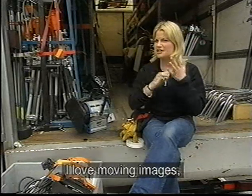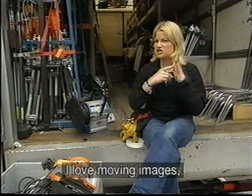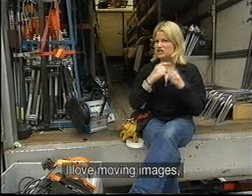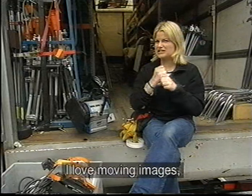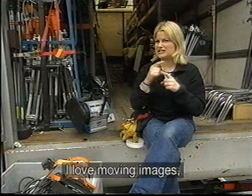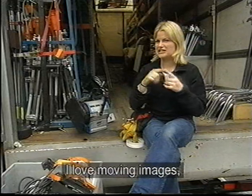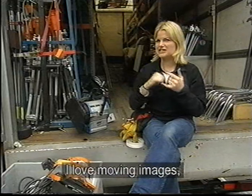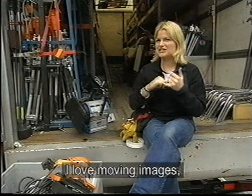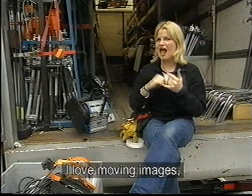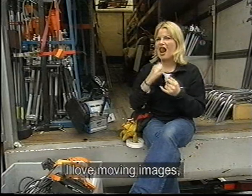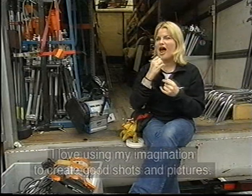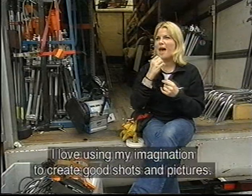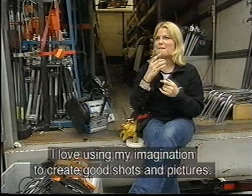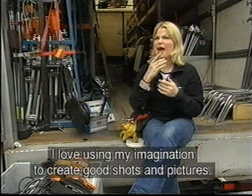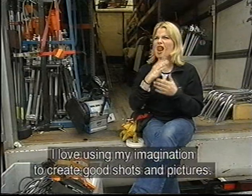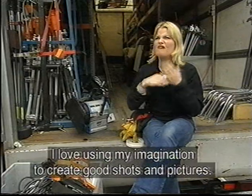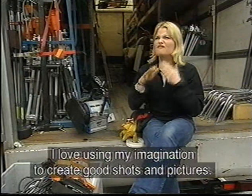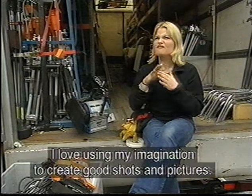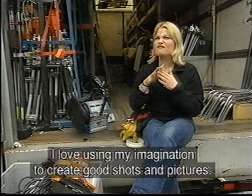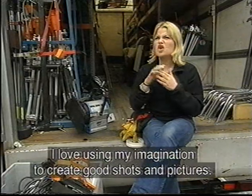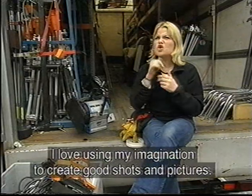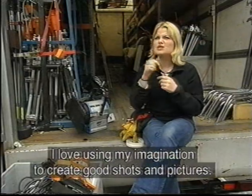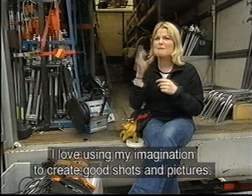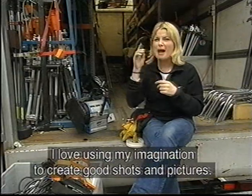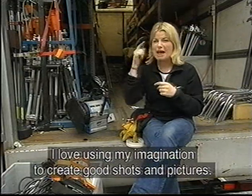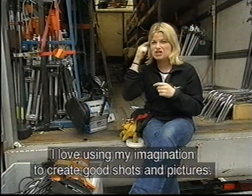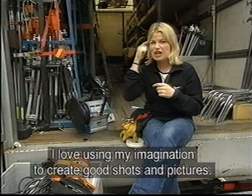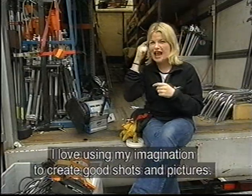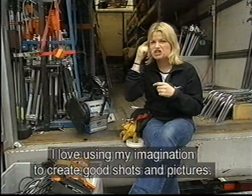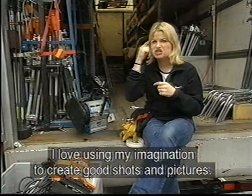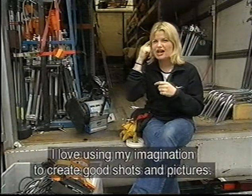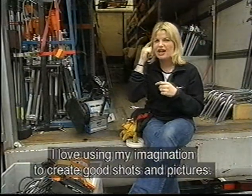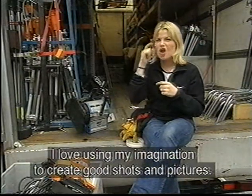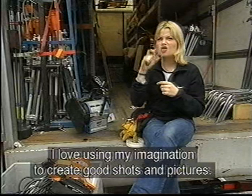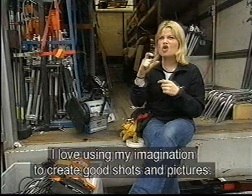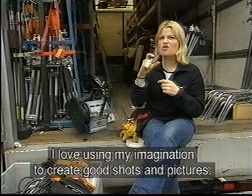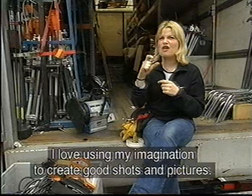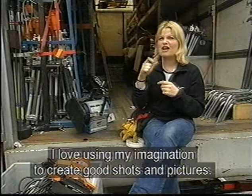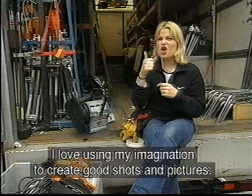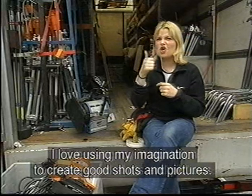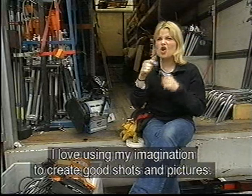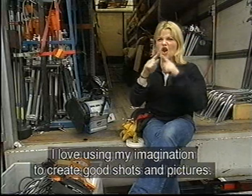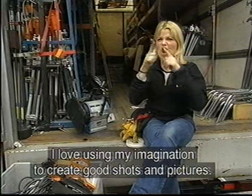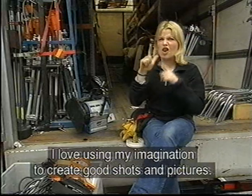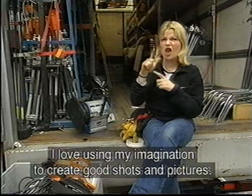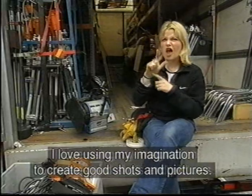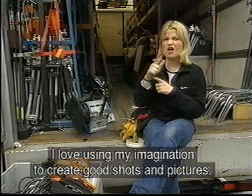images, and I love using my imagination to create